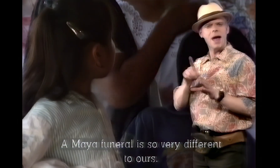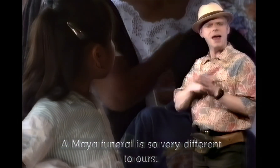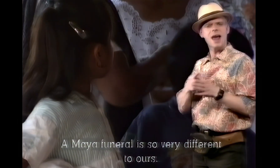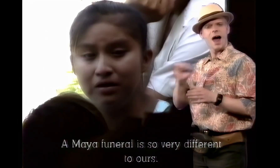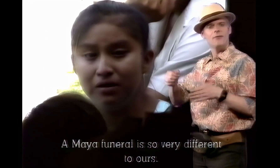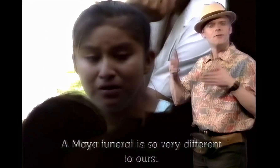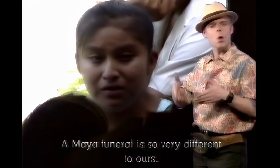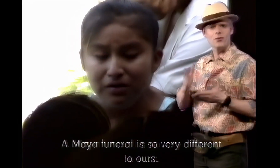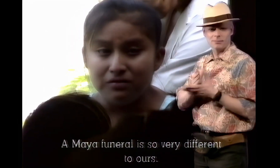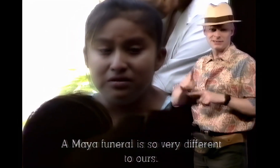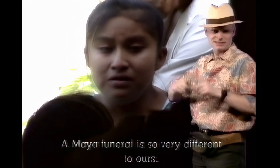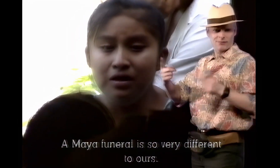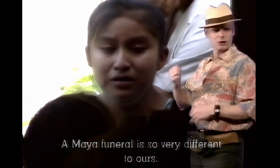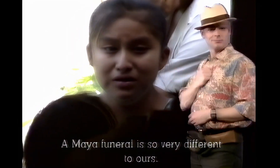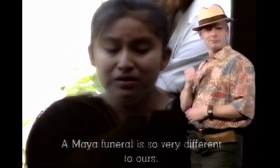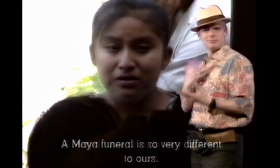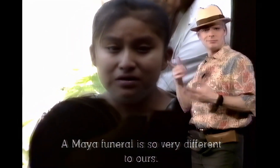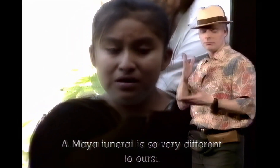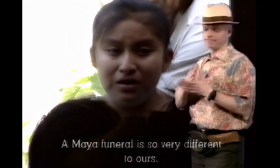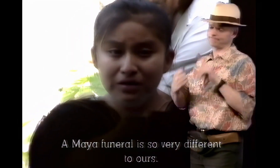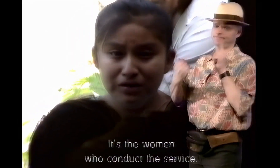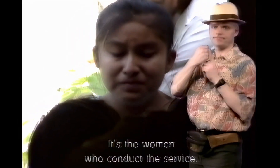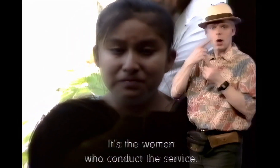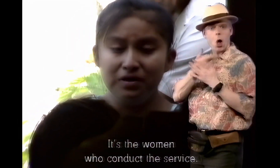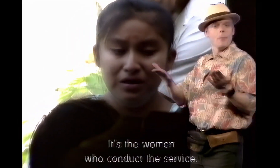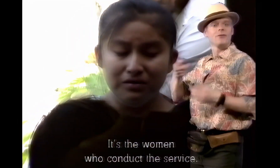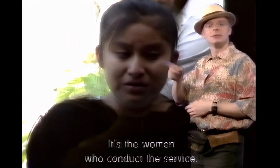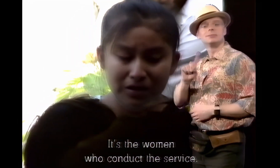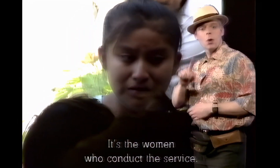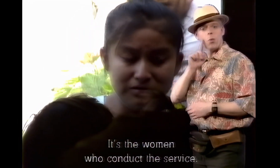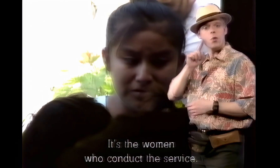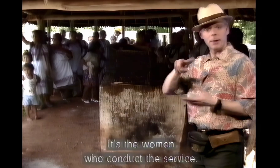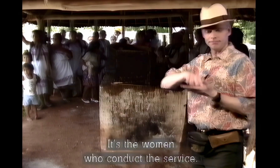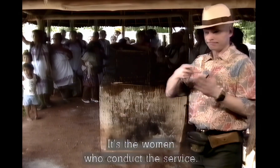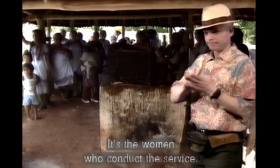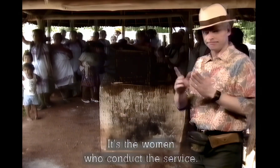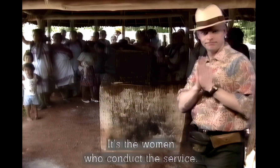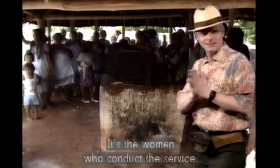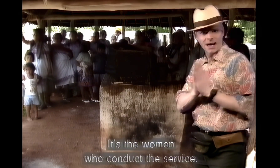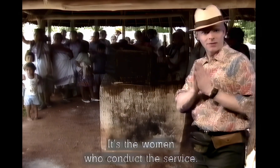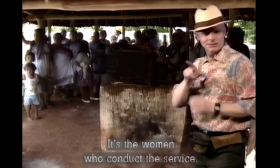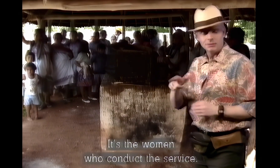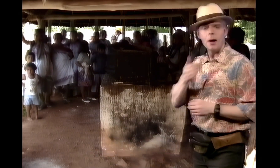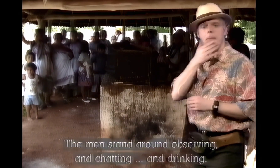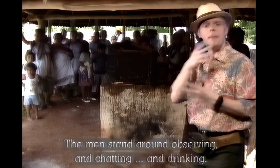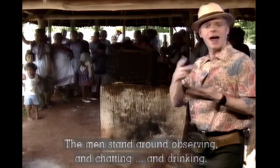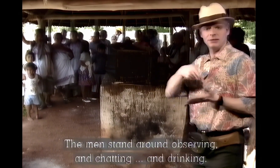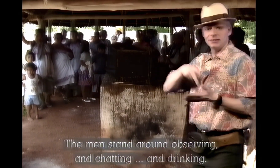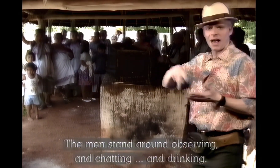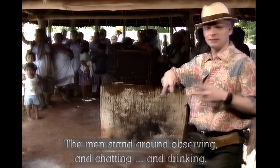A Maya funeral is so very different to ours. One of the more obvious features being that it's the women who conduct the service. The men stand